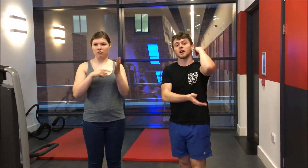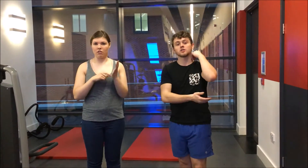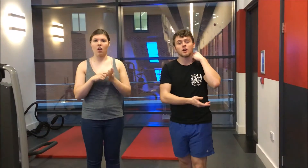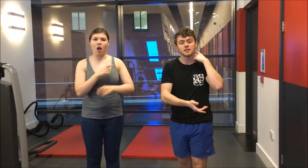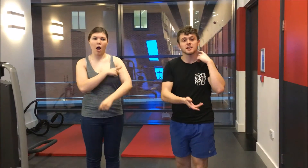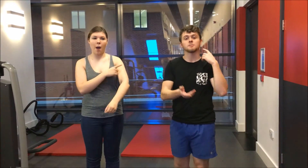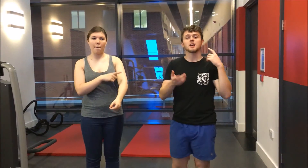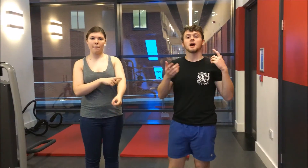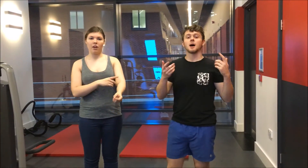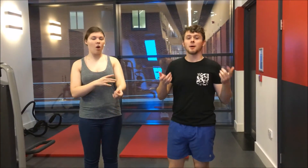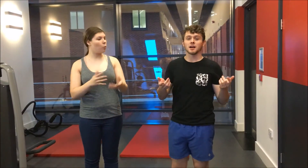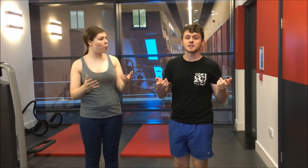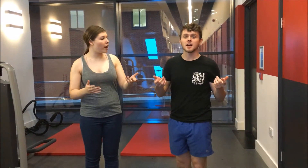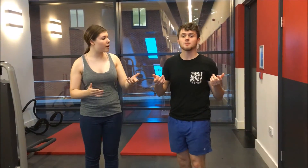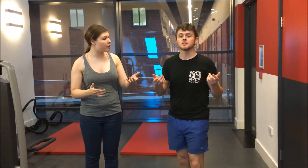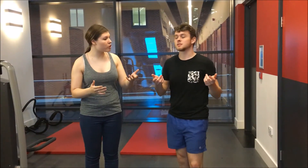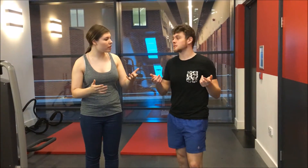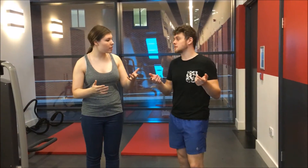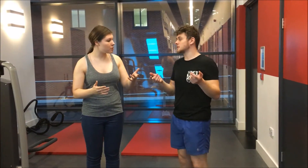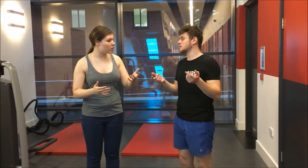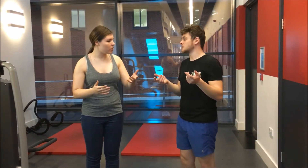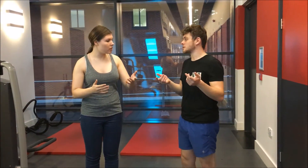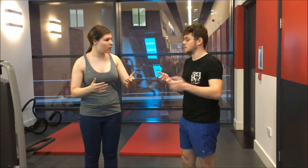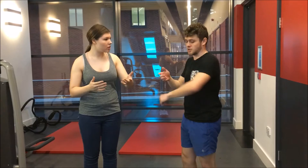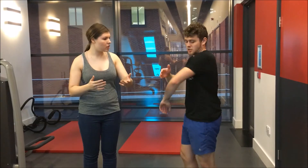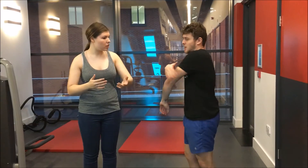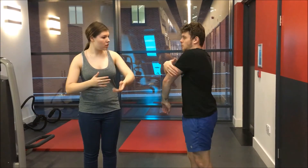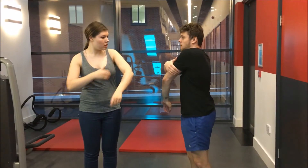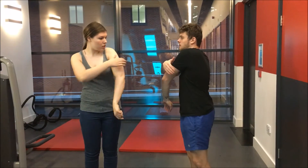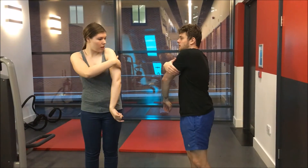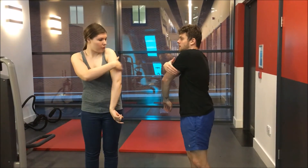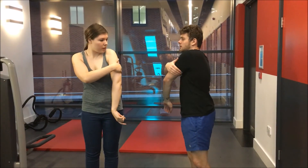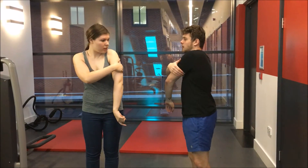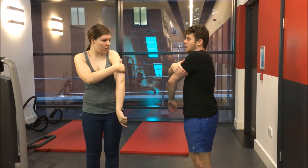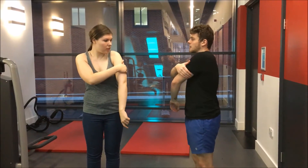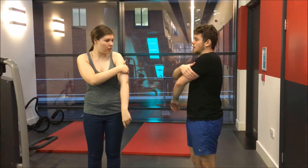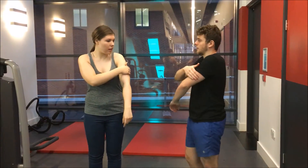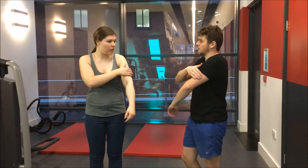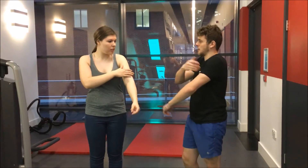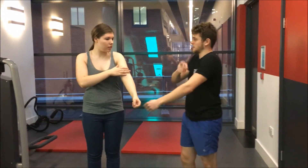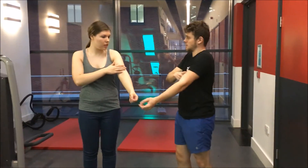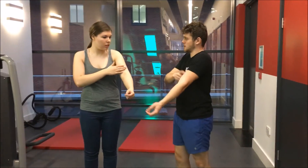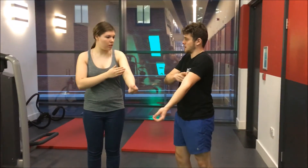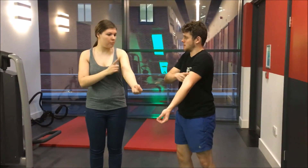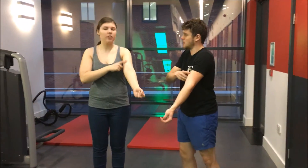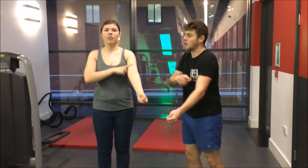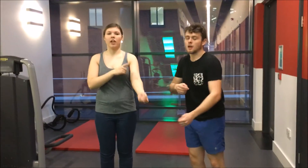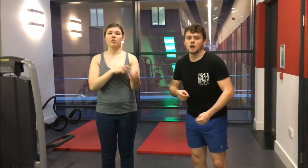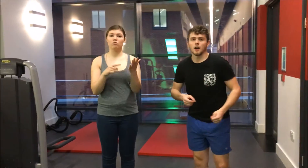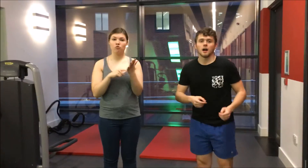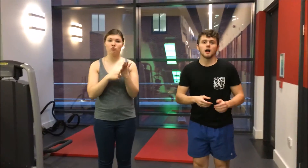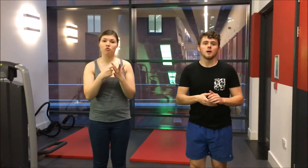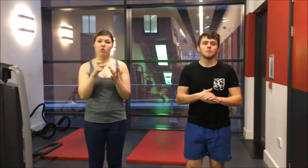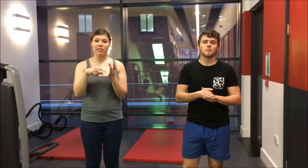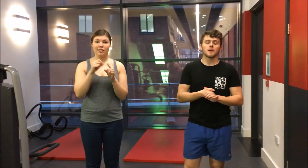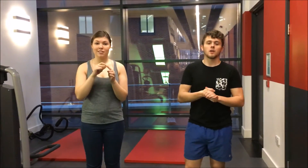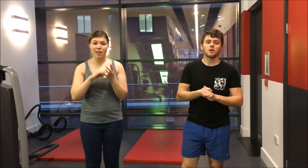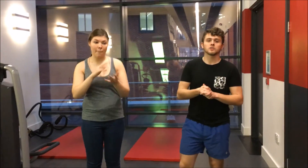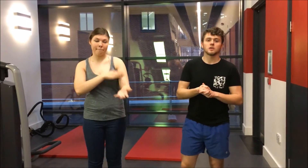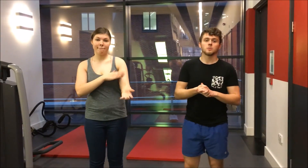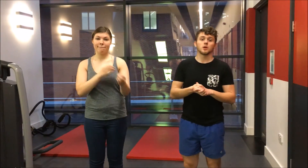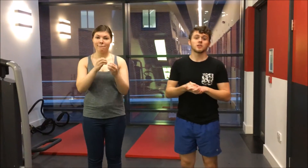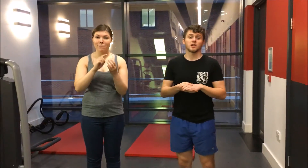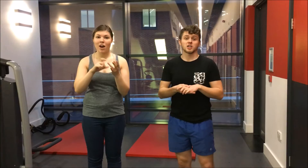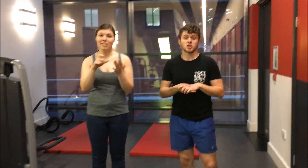We're working on our triceps, our biceps. That one. Yeah, and then biceps. That one. And